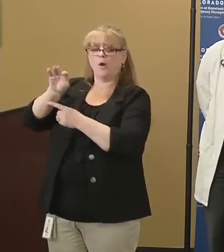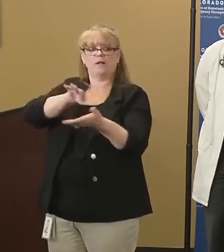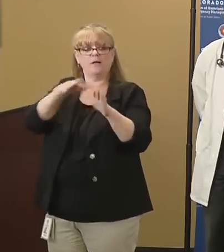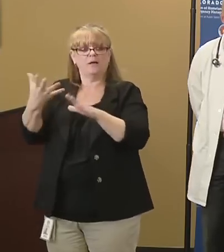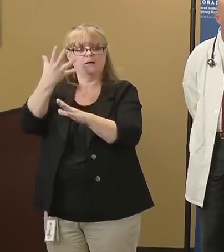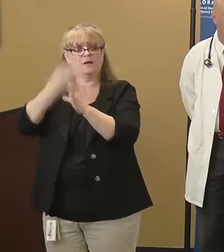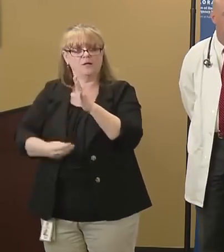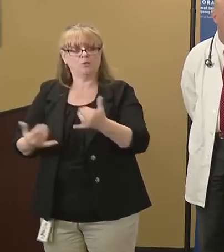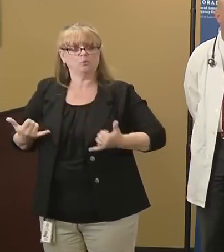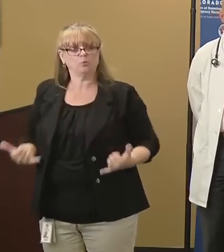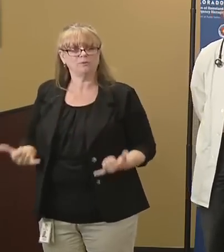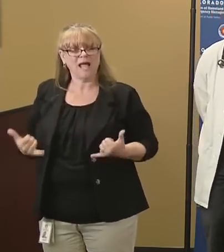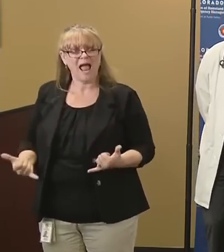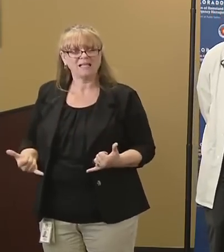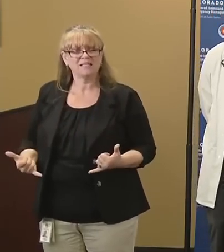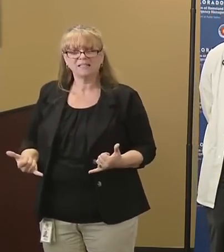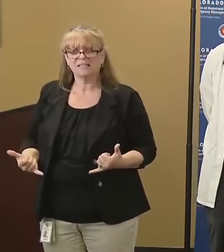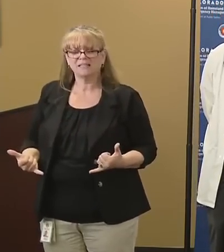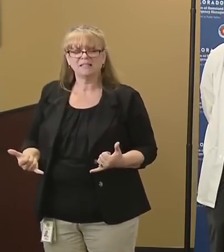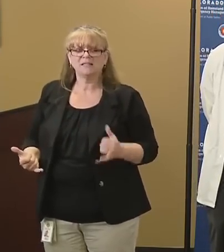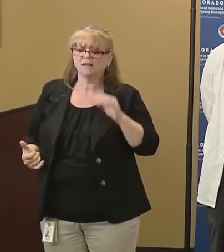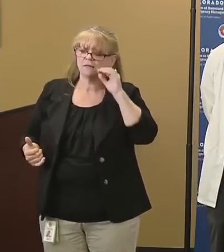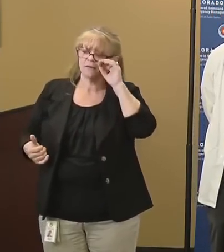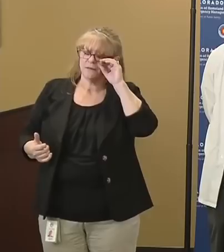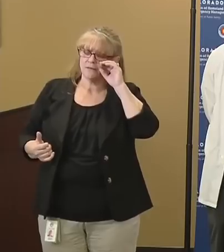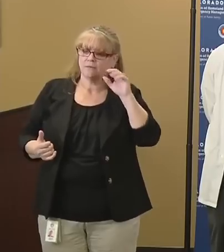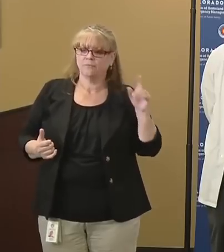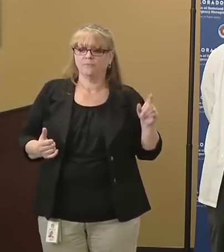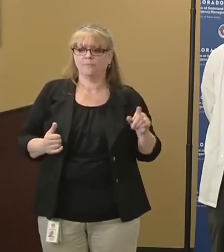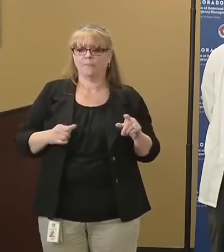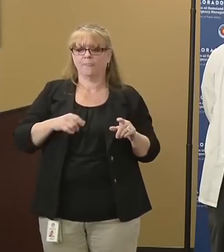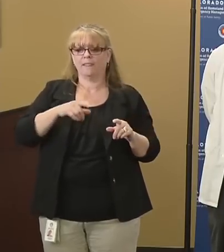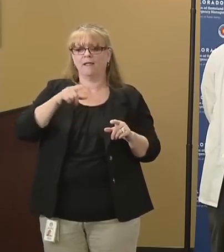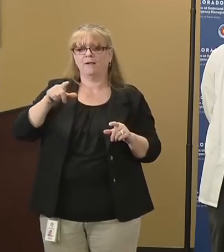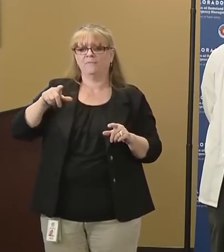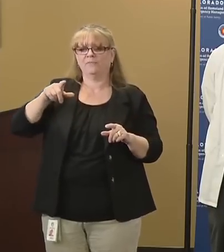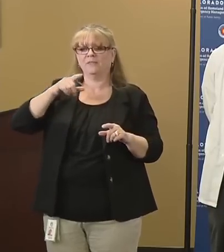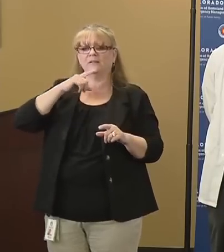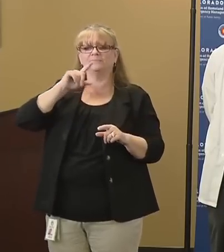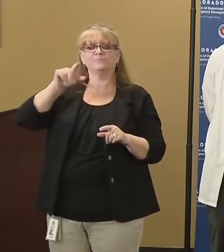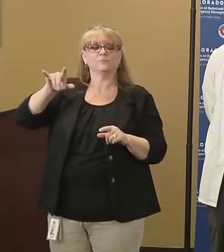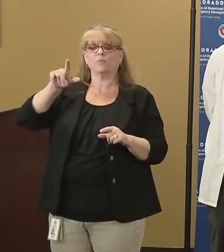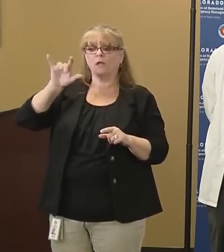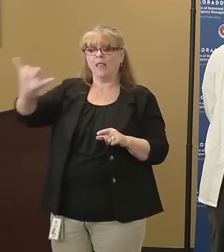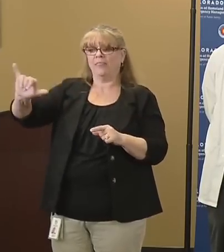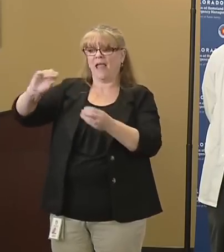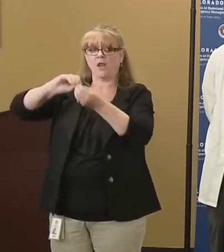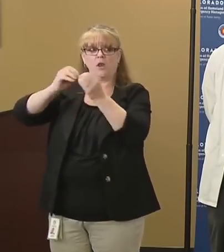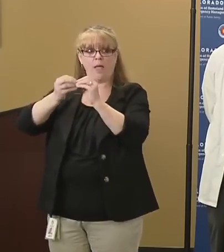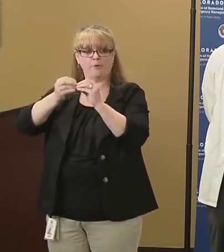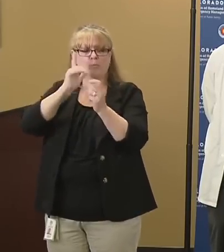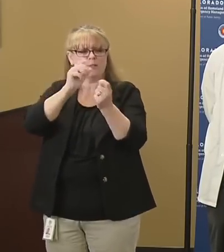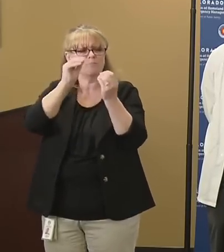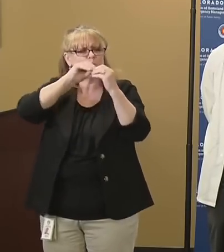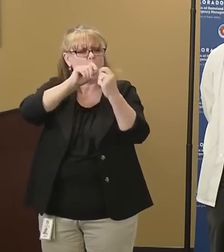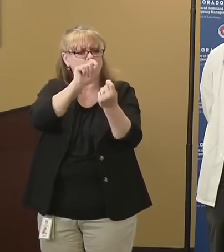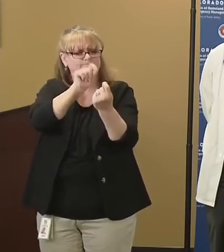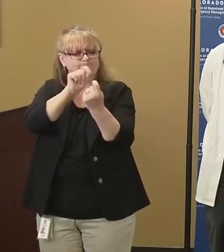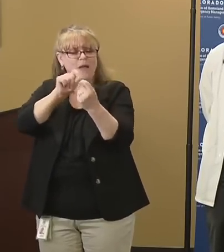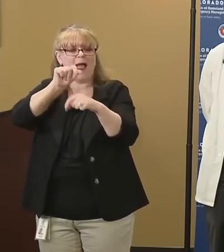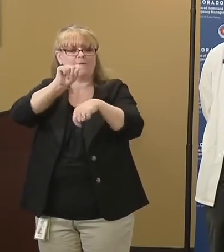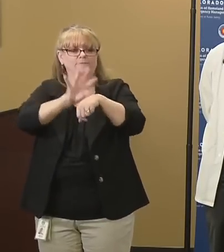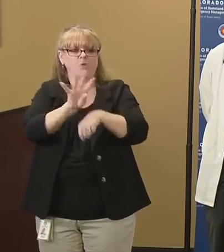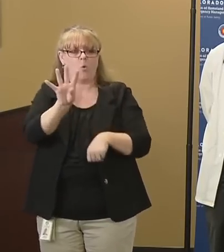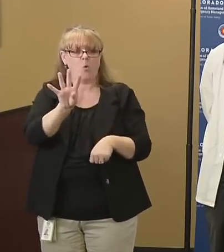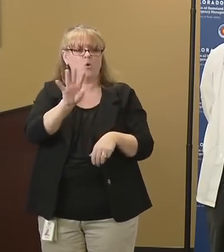Yeah, so that's the detail we have. That'll be part of the 4 o'clock update, along with any other deaths. The partial update is 51. The